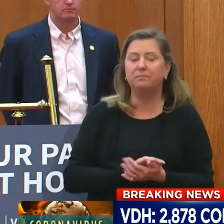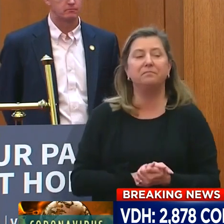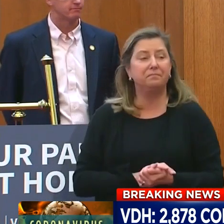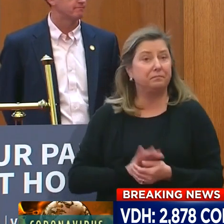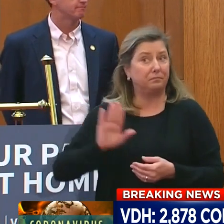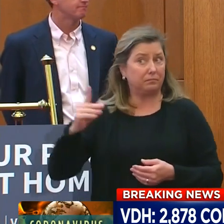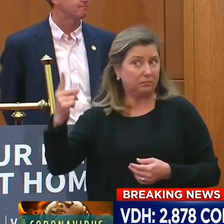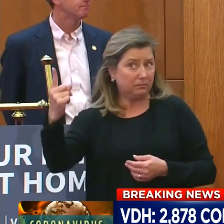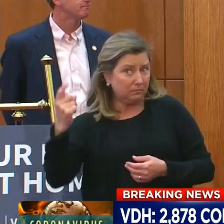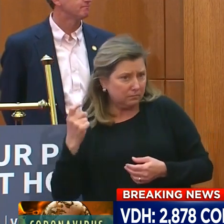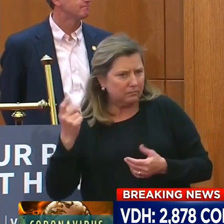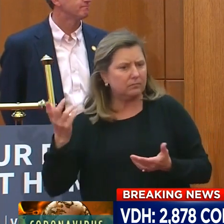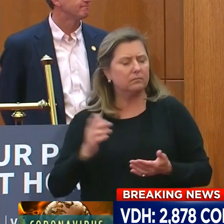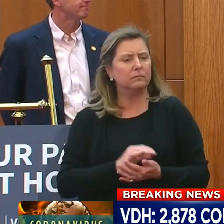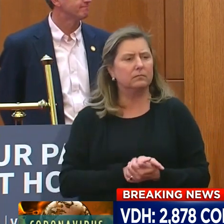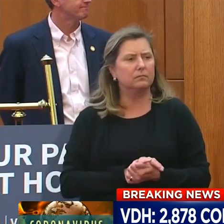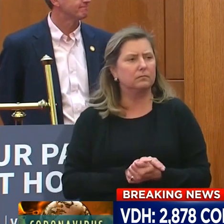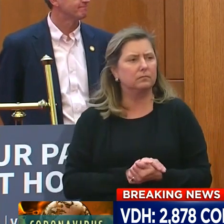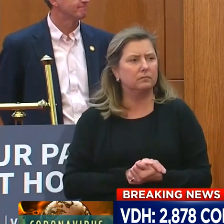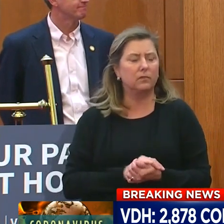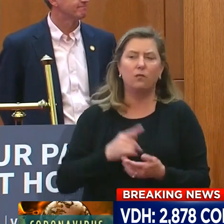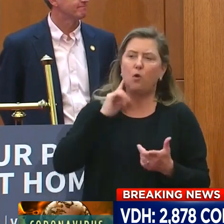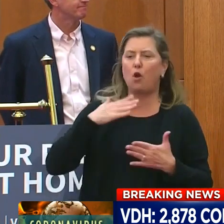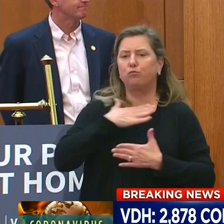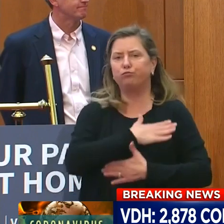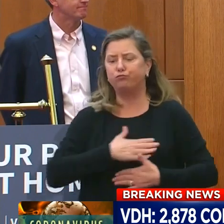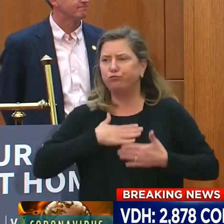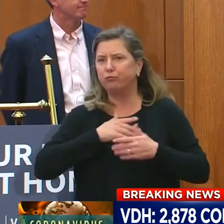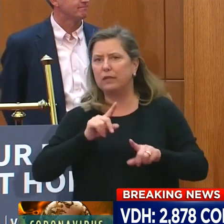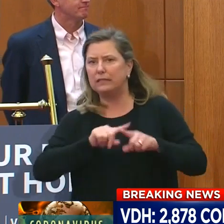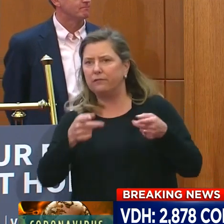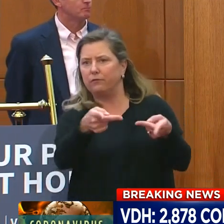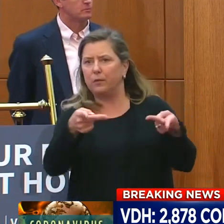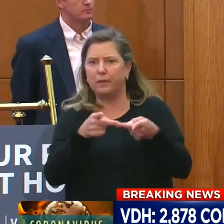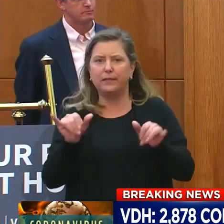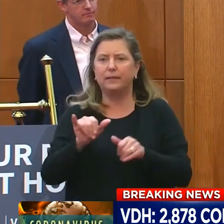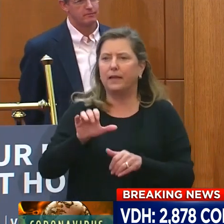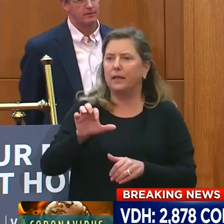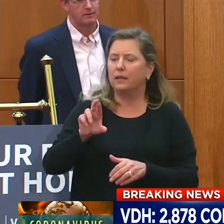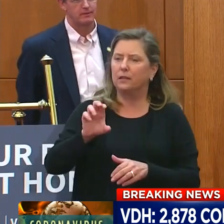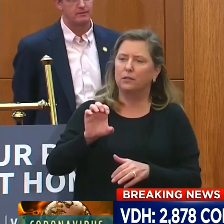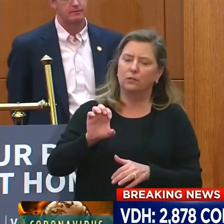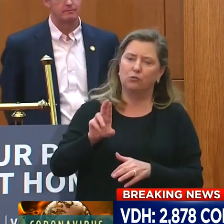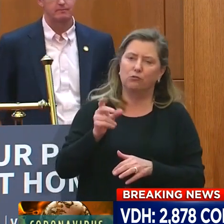question is, as far as recreational facilities like the Creeper